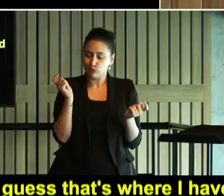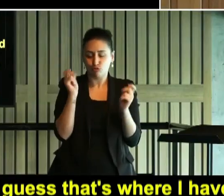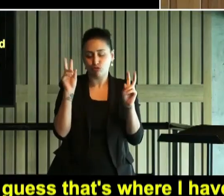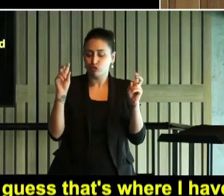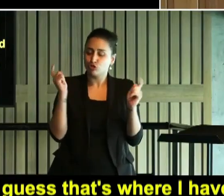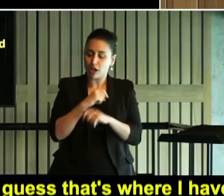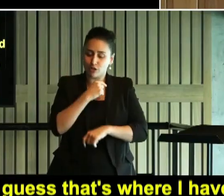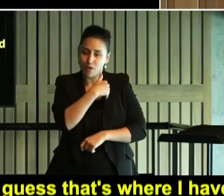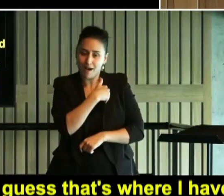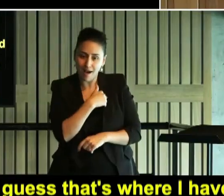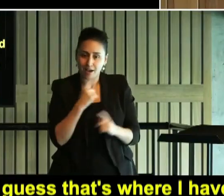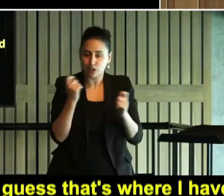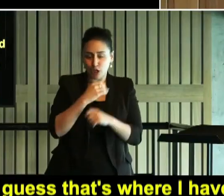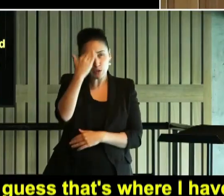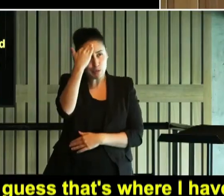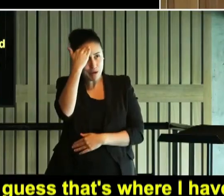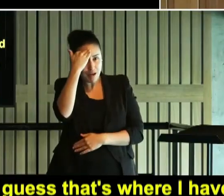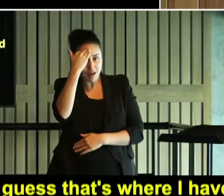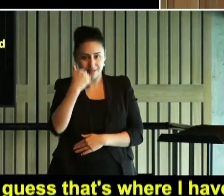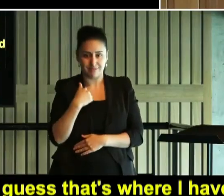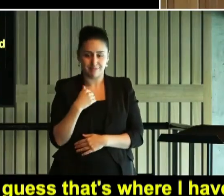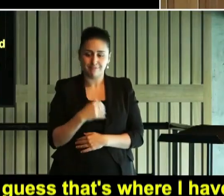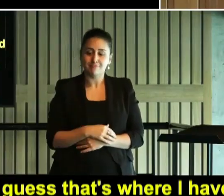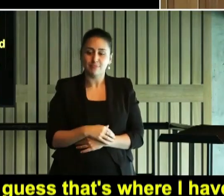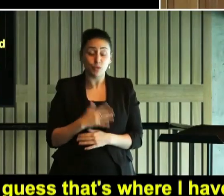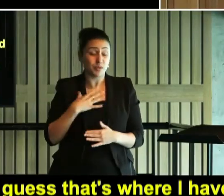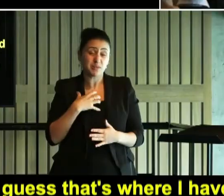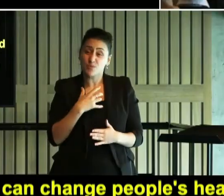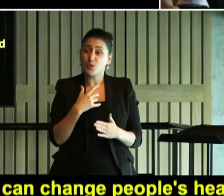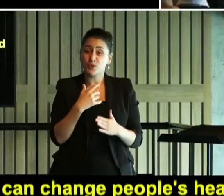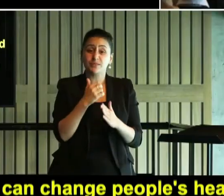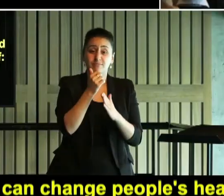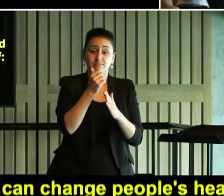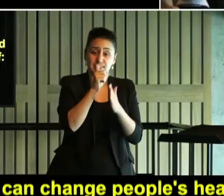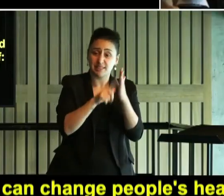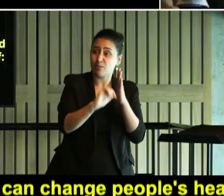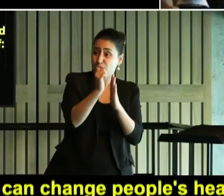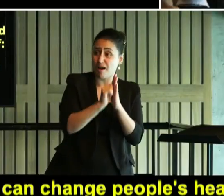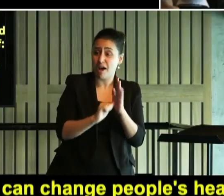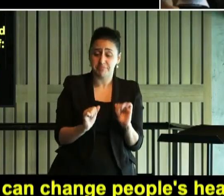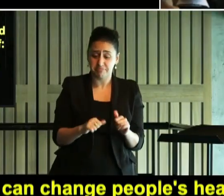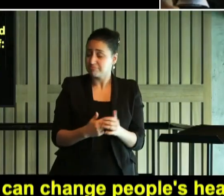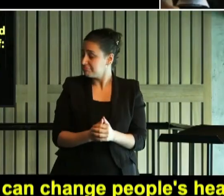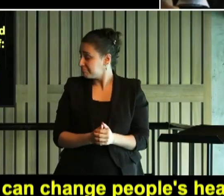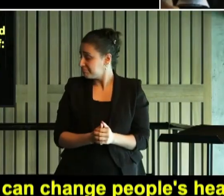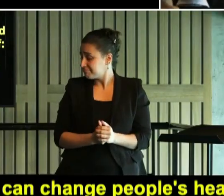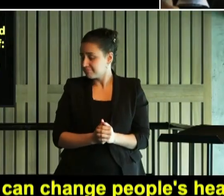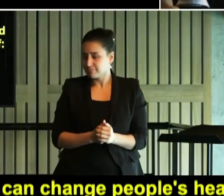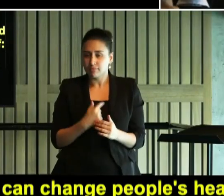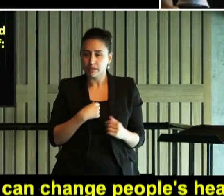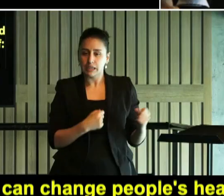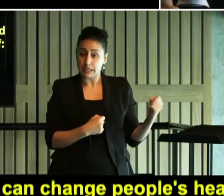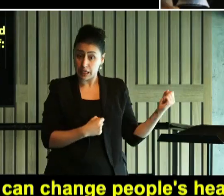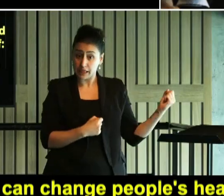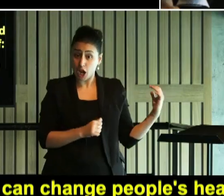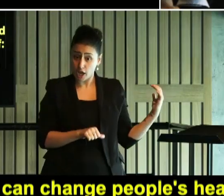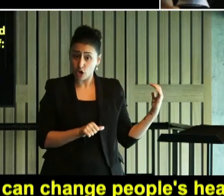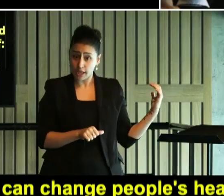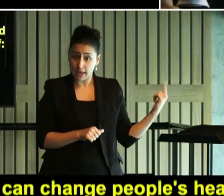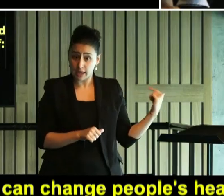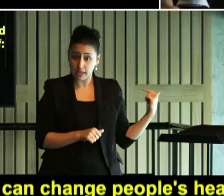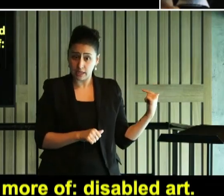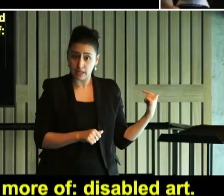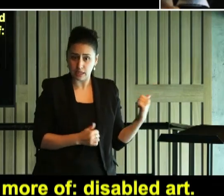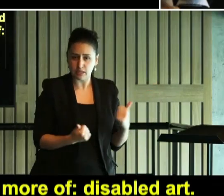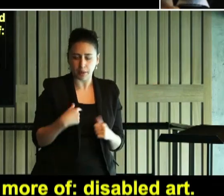that's what we need more of, is disabled art. Uncle Paul, you've spoken about building